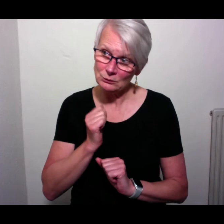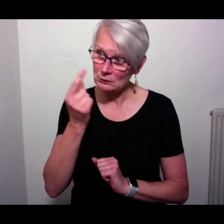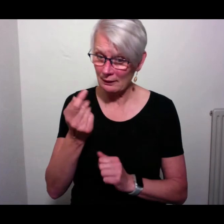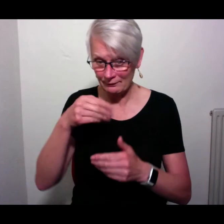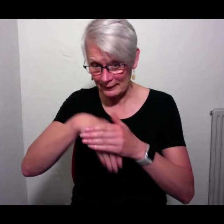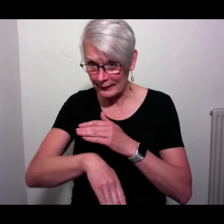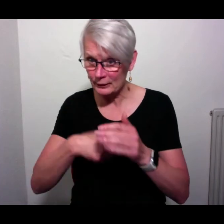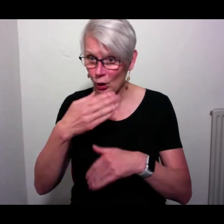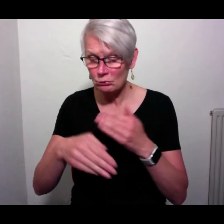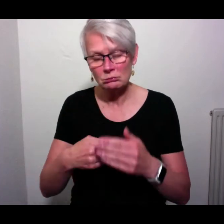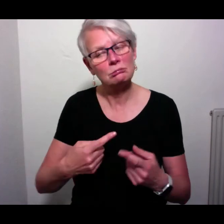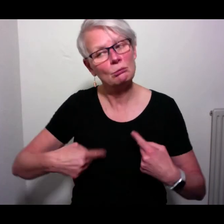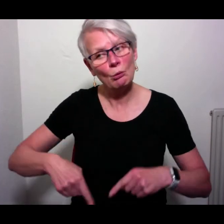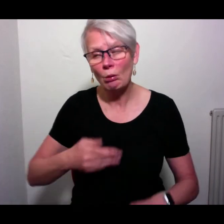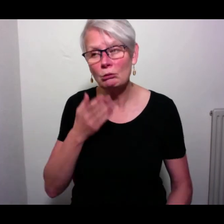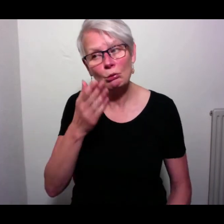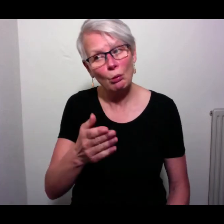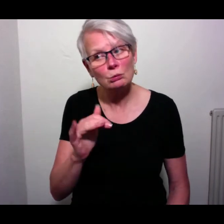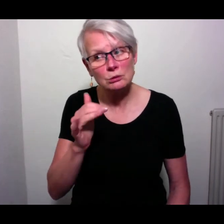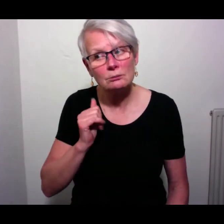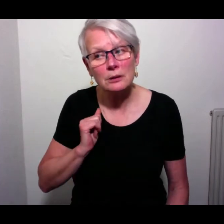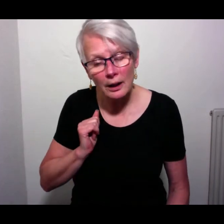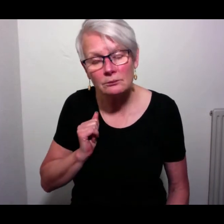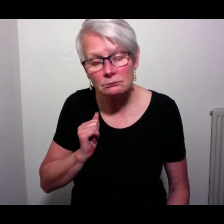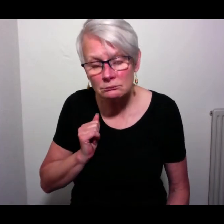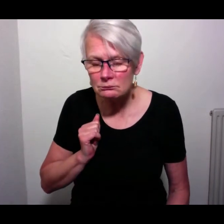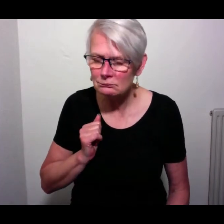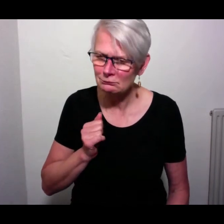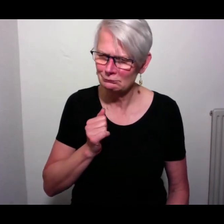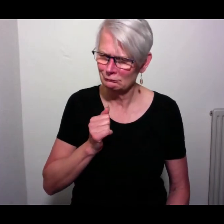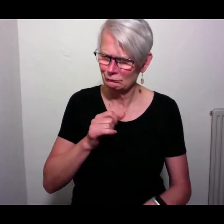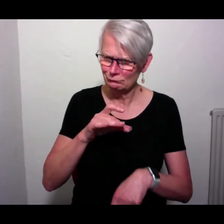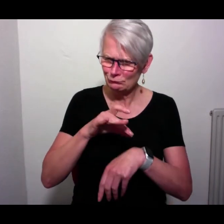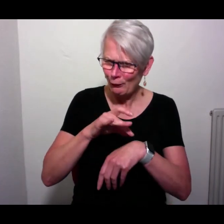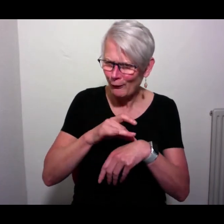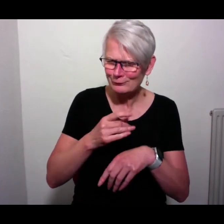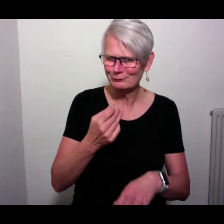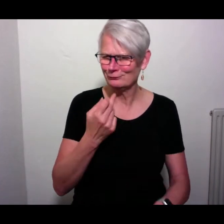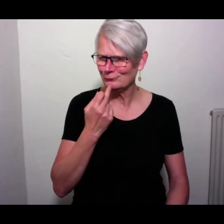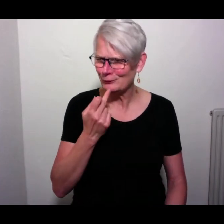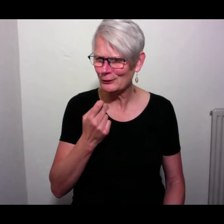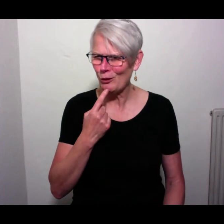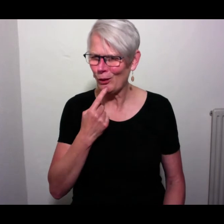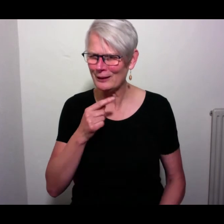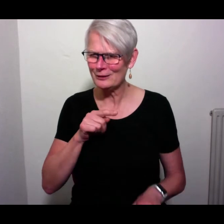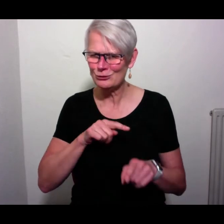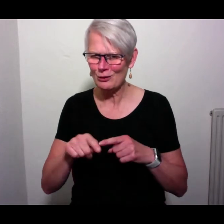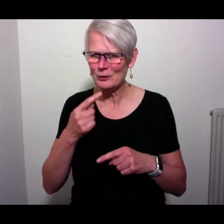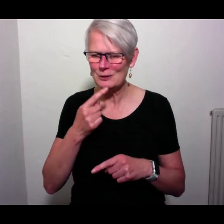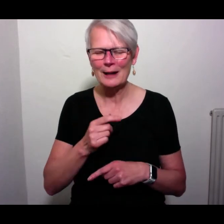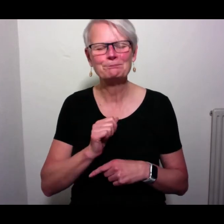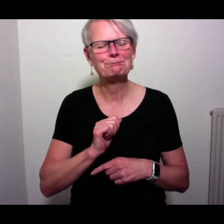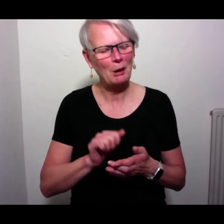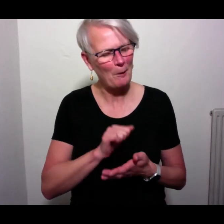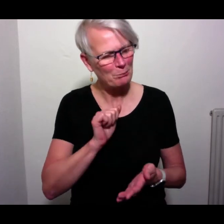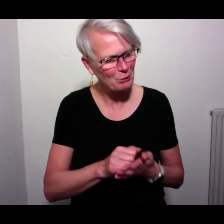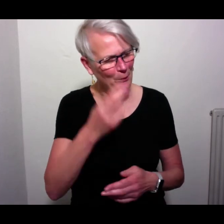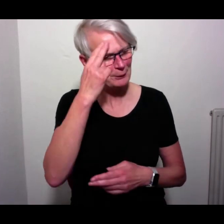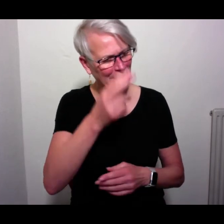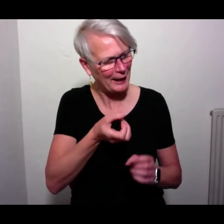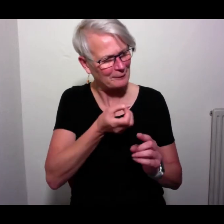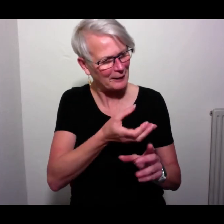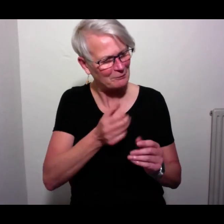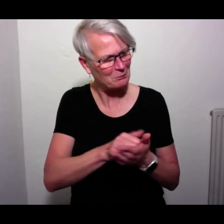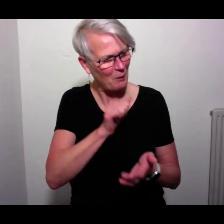in hospital, and we all have to go there sometimes, the medical profession try really hard to call you by your actual